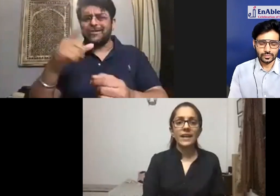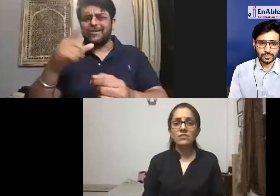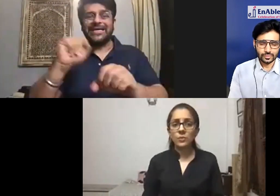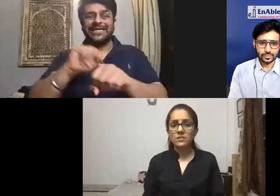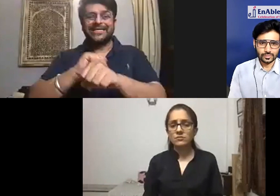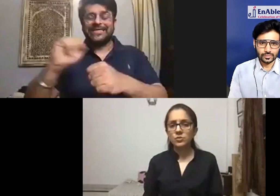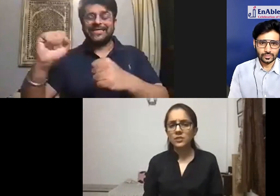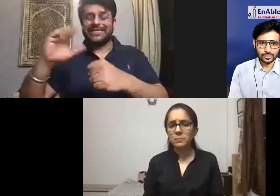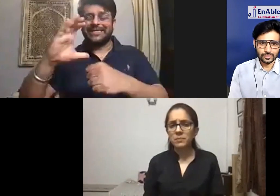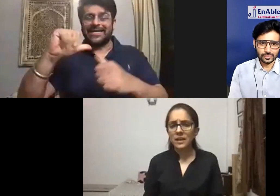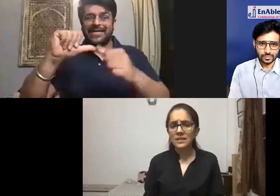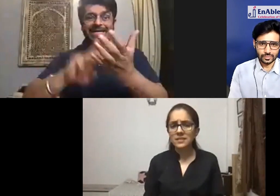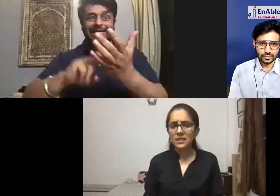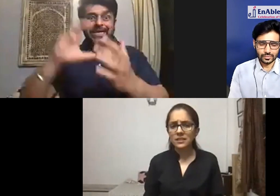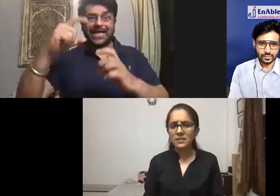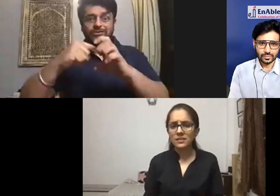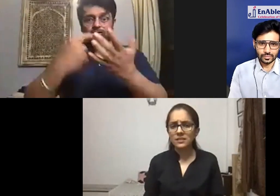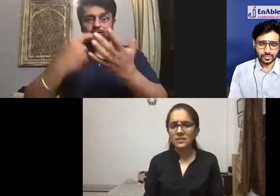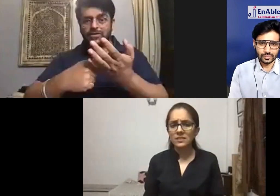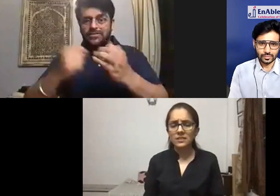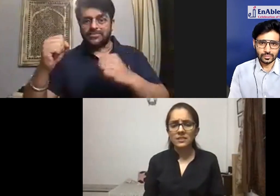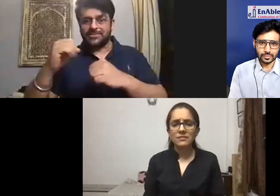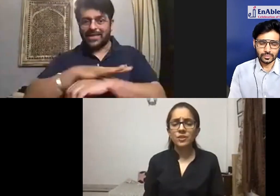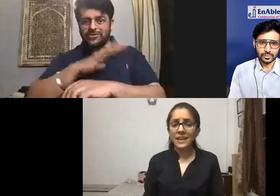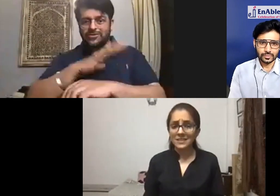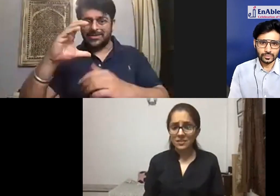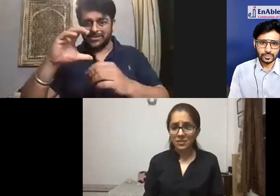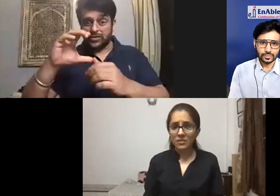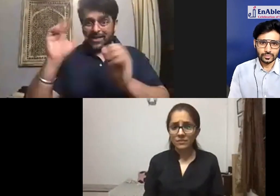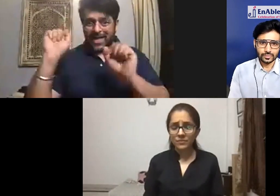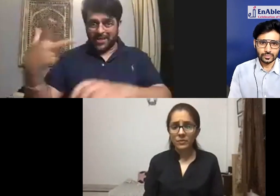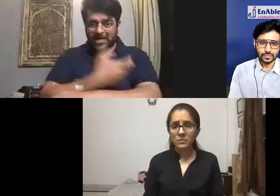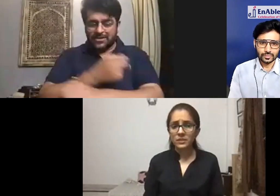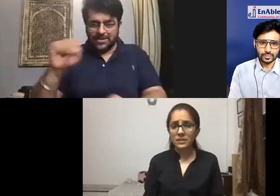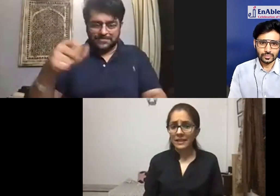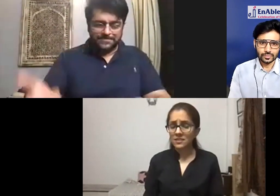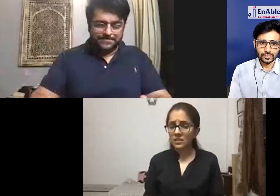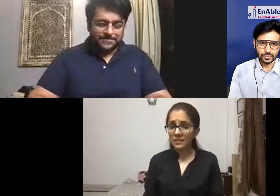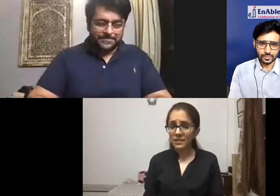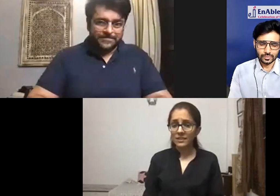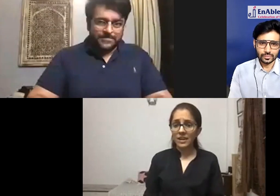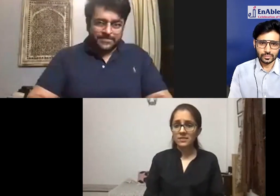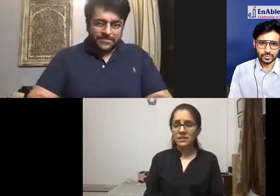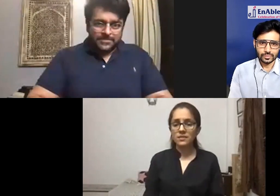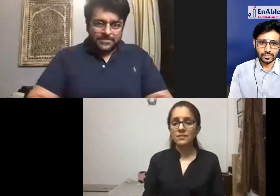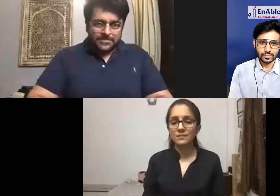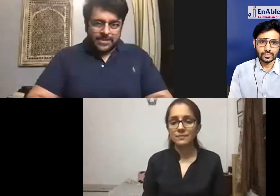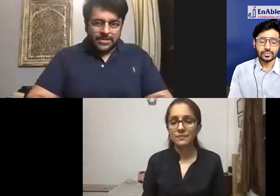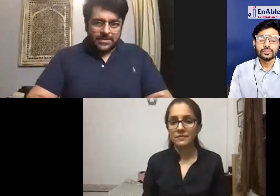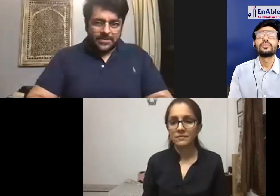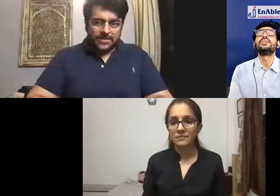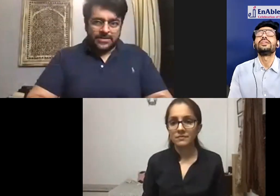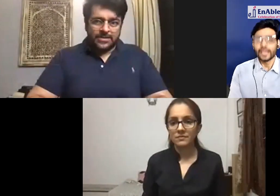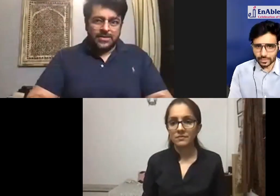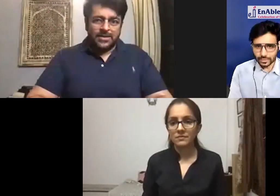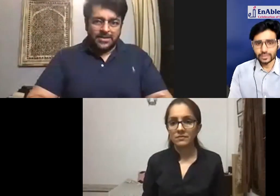I have a question for you. Some people are asking for cancer, people with cancer, can they get vaccinated?